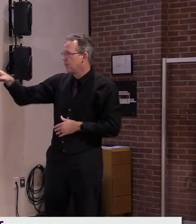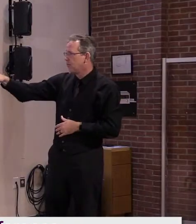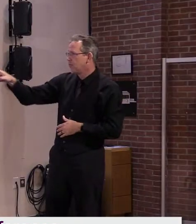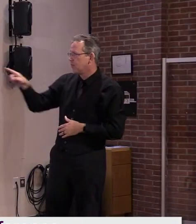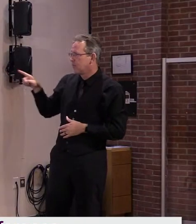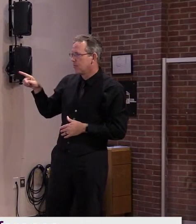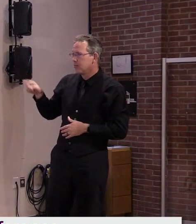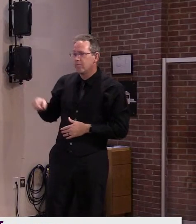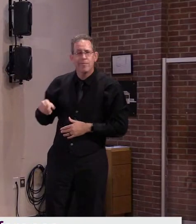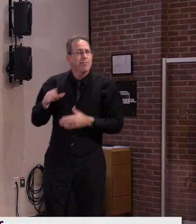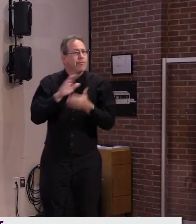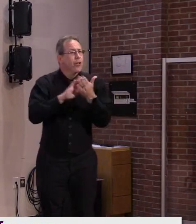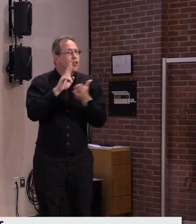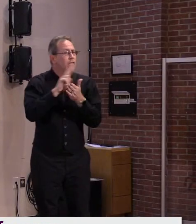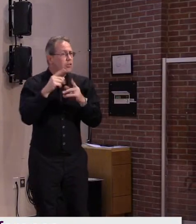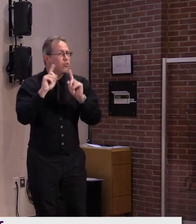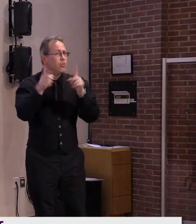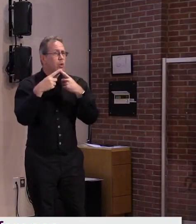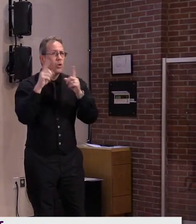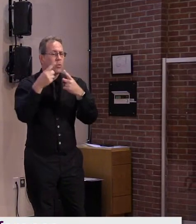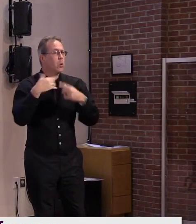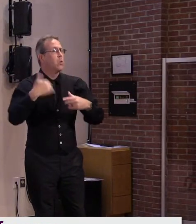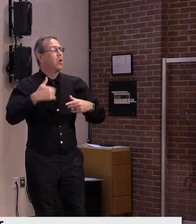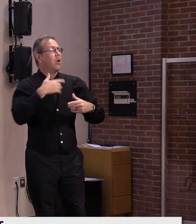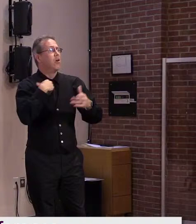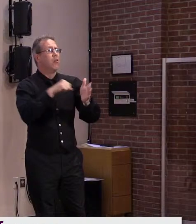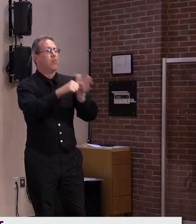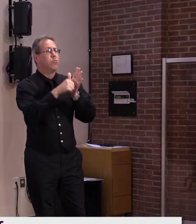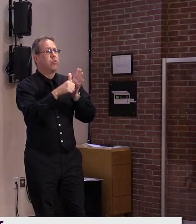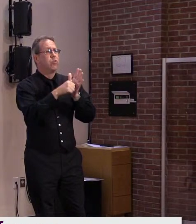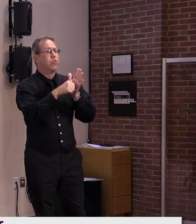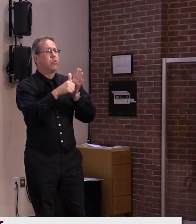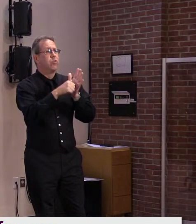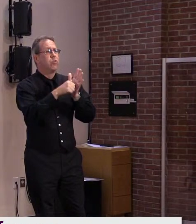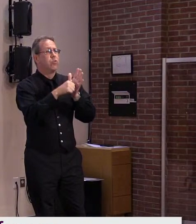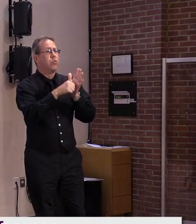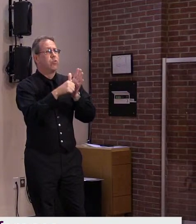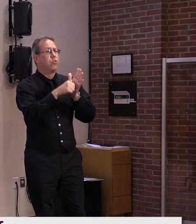the vaccine, particularly when you have really high vaccination numbers.